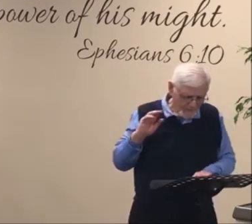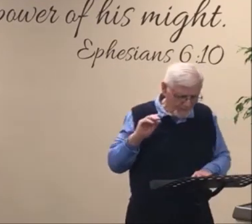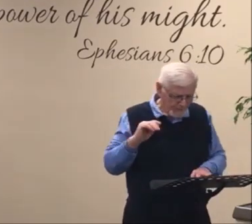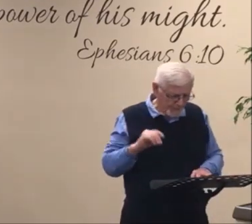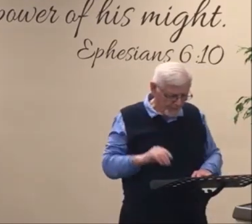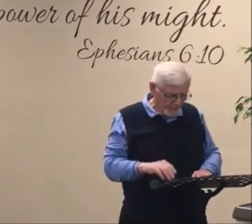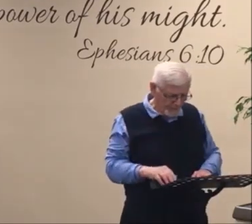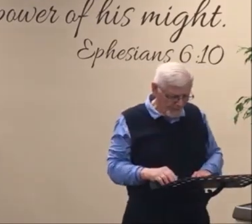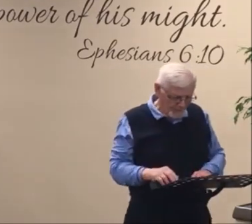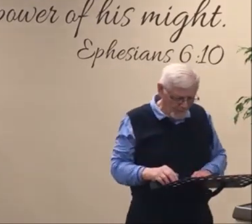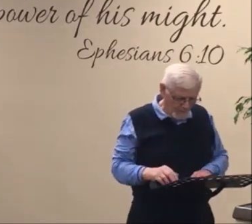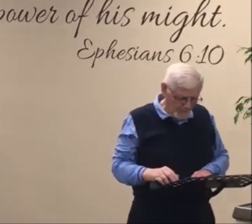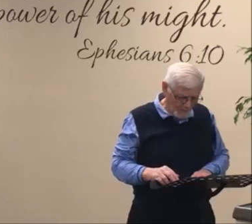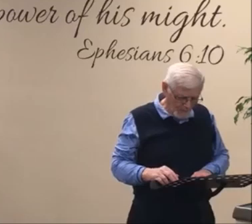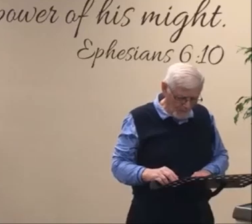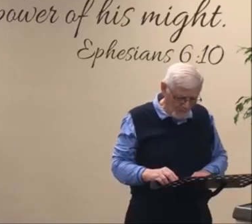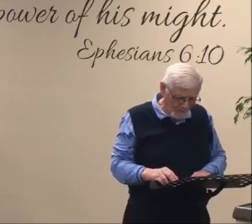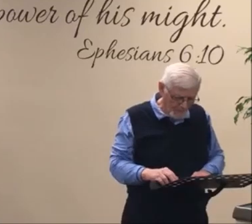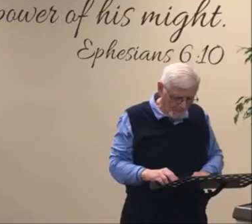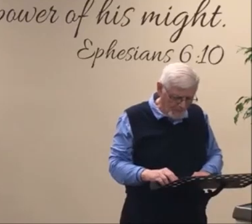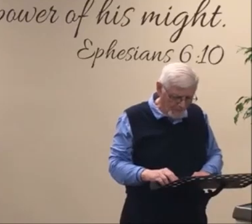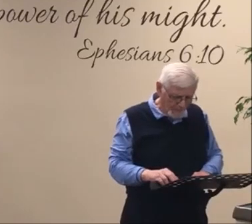Though like the